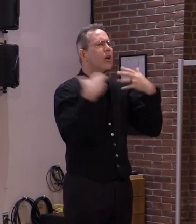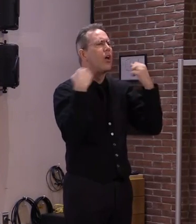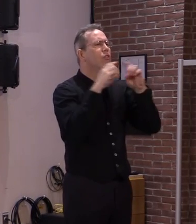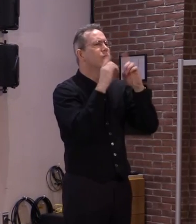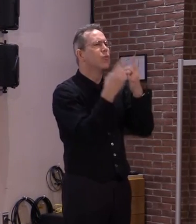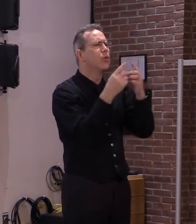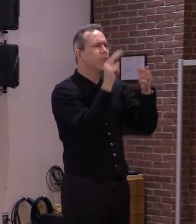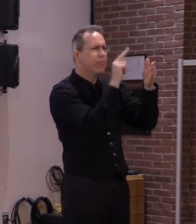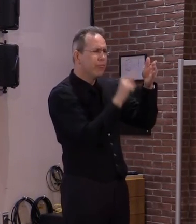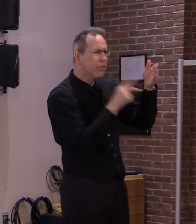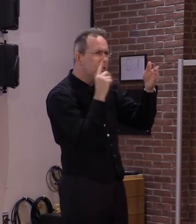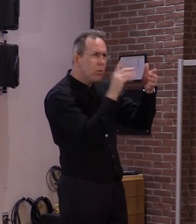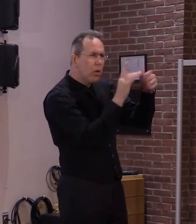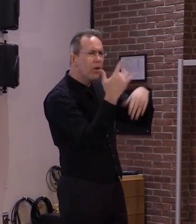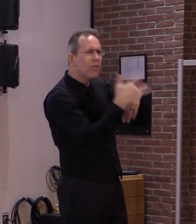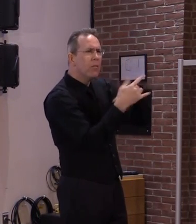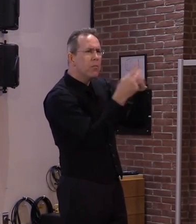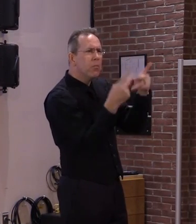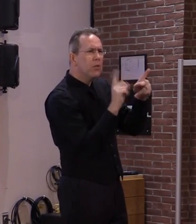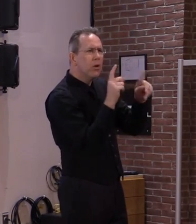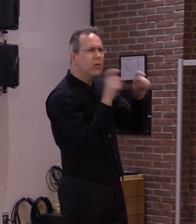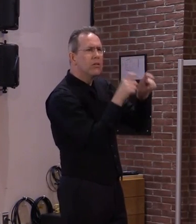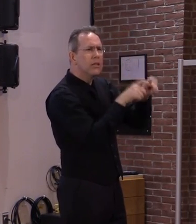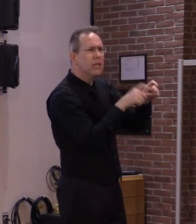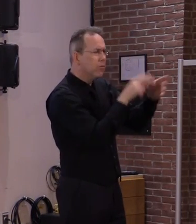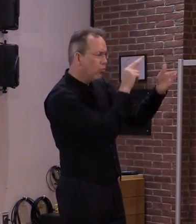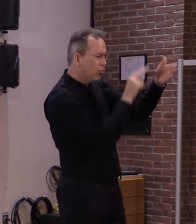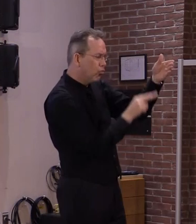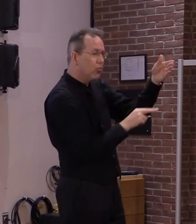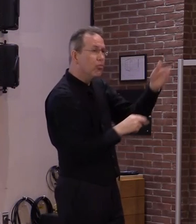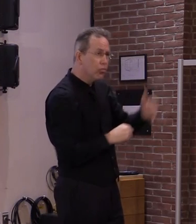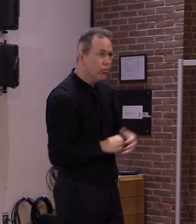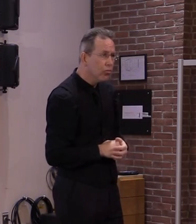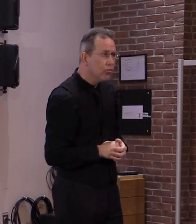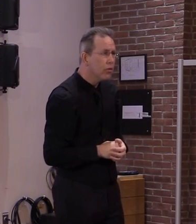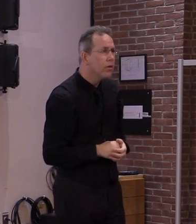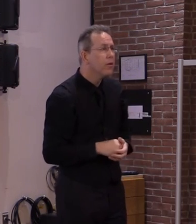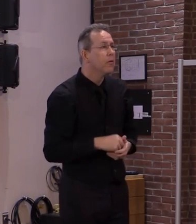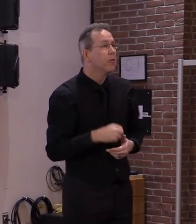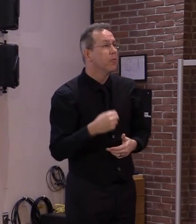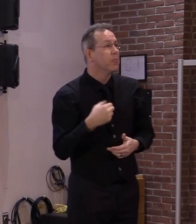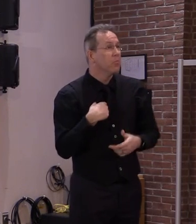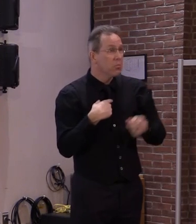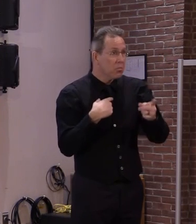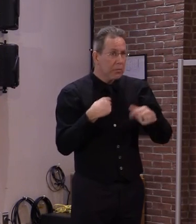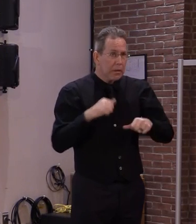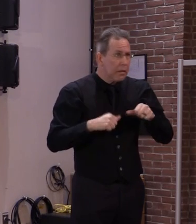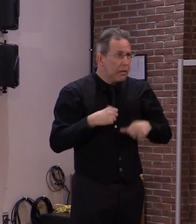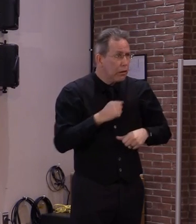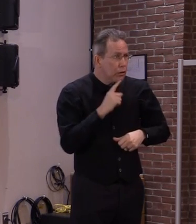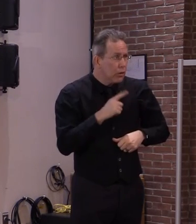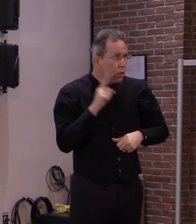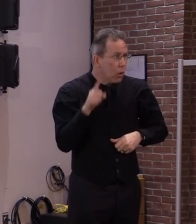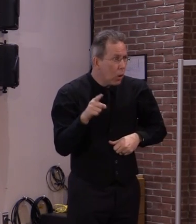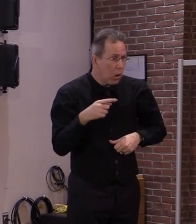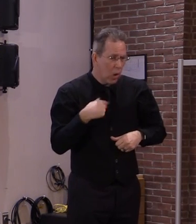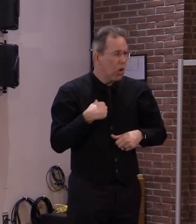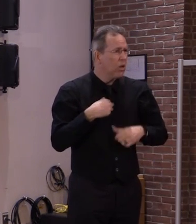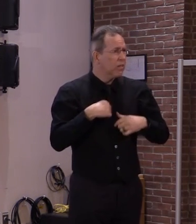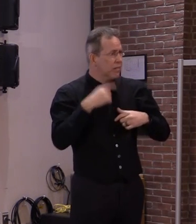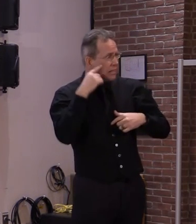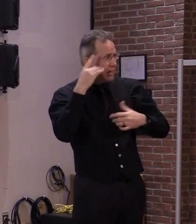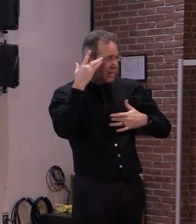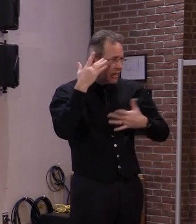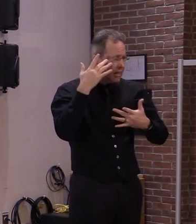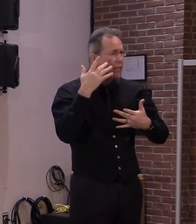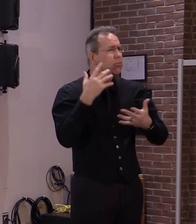COVID-19. Please call your healthcare provider first. You are referred by a healthcare provider. You